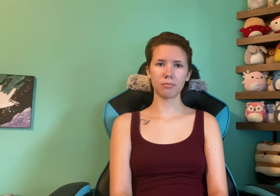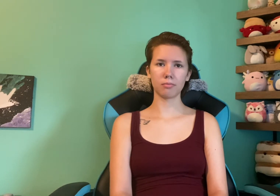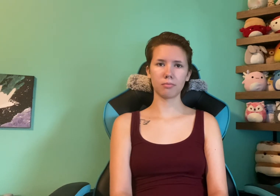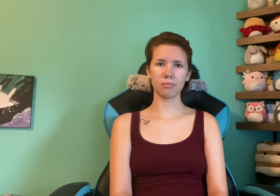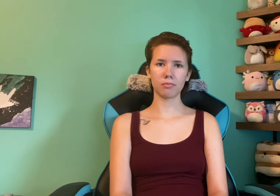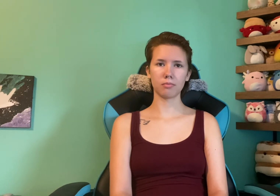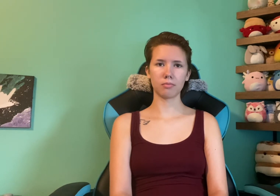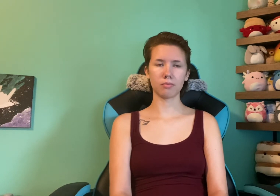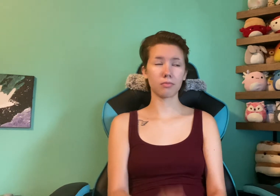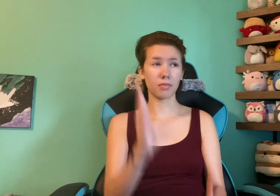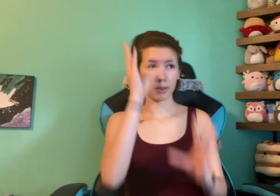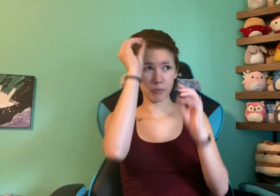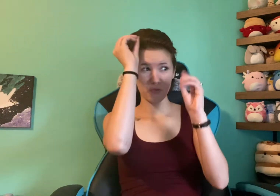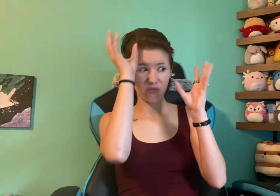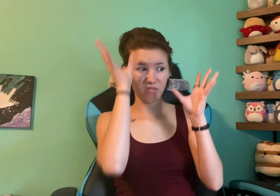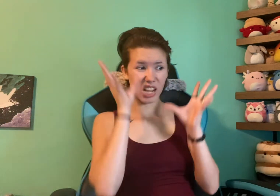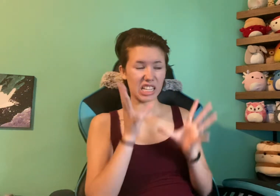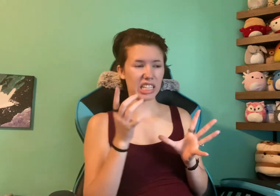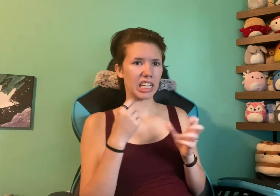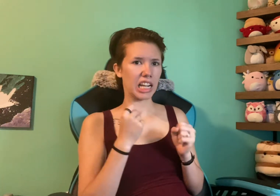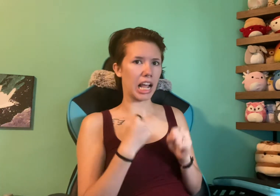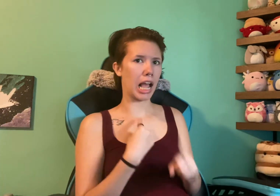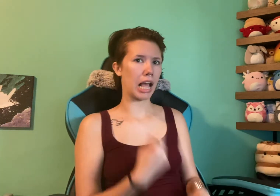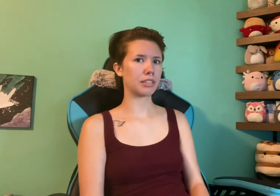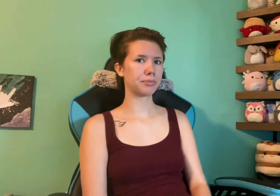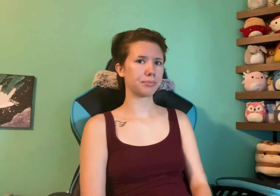So, Professor? Can I? Yeah?